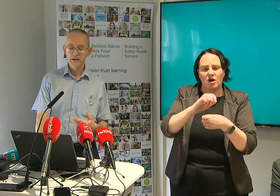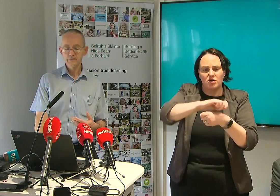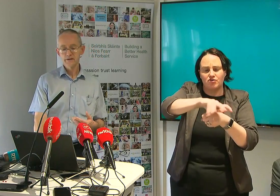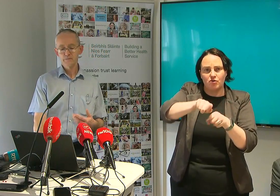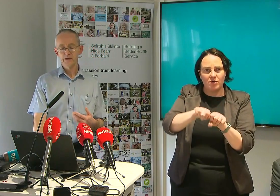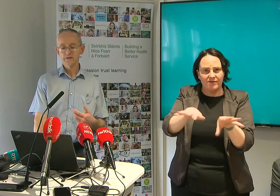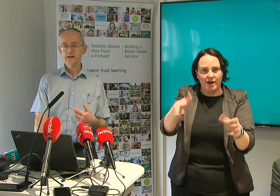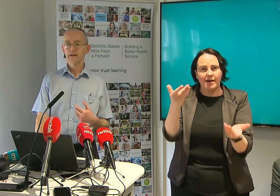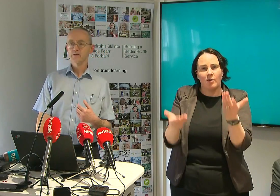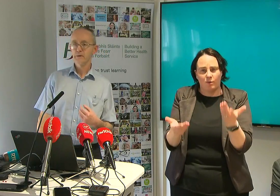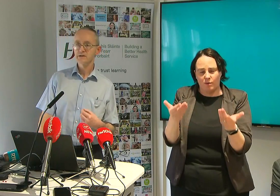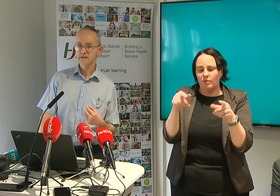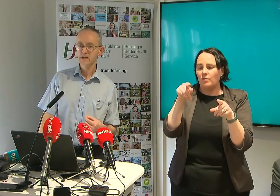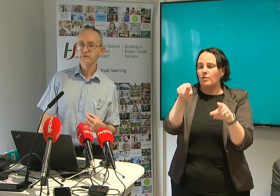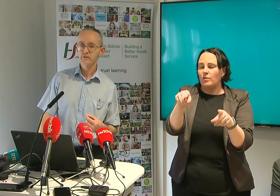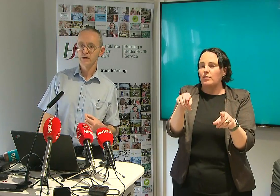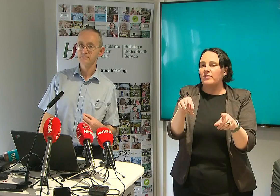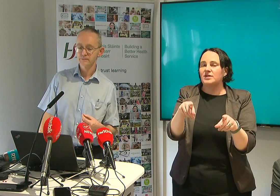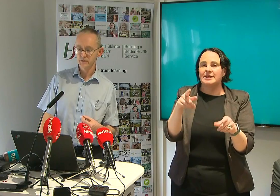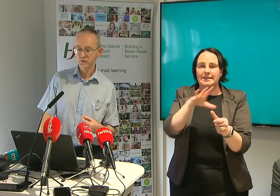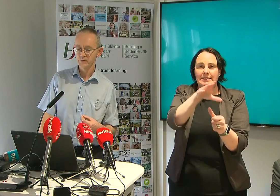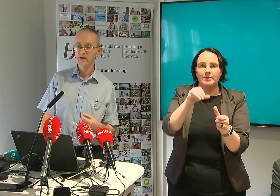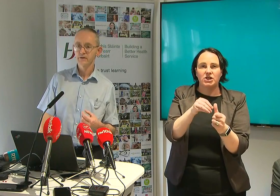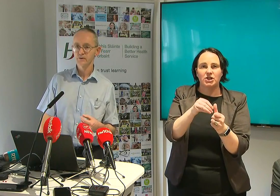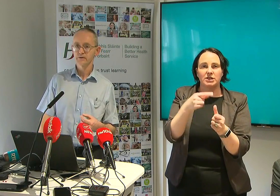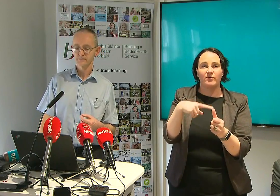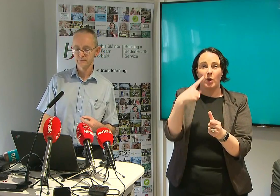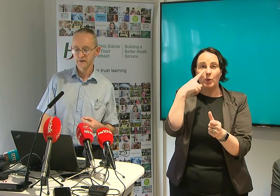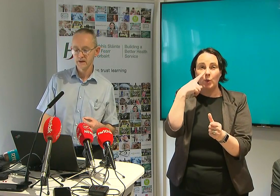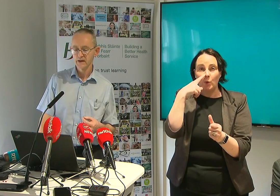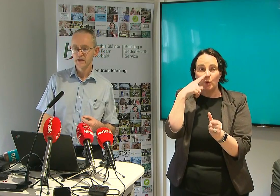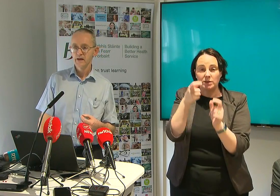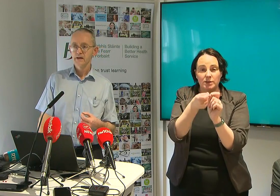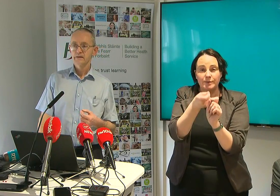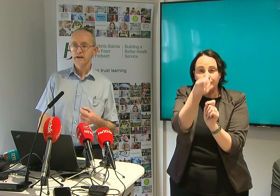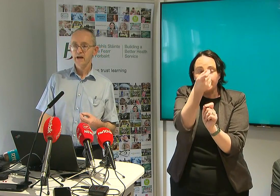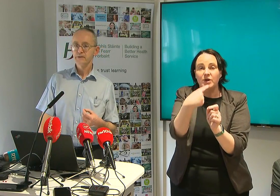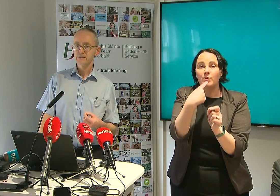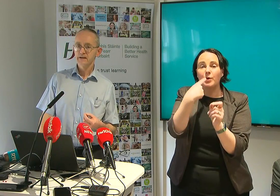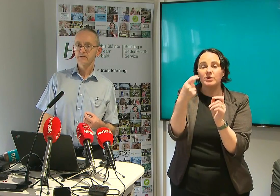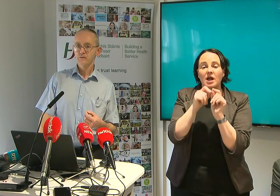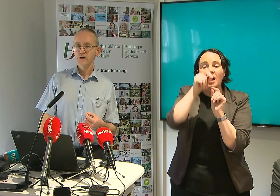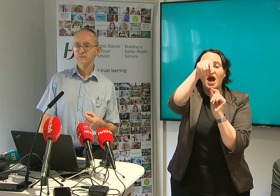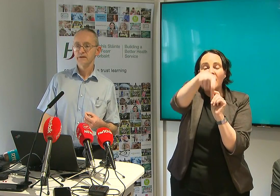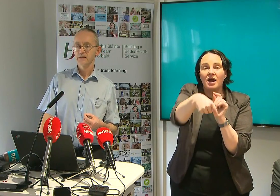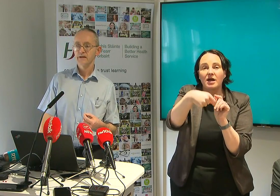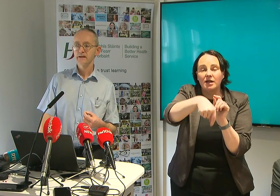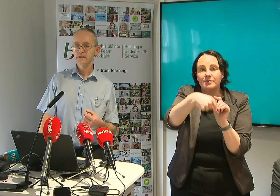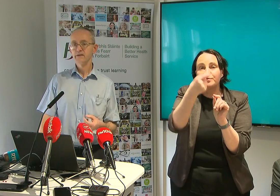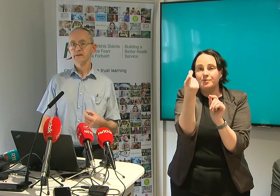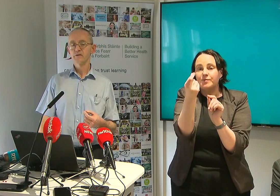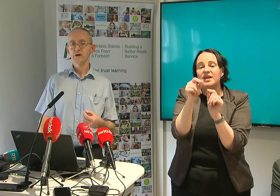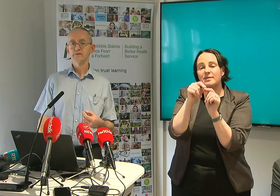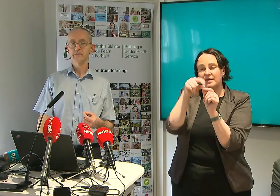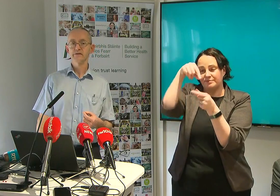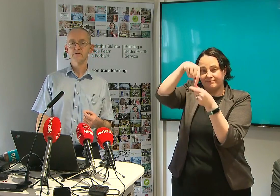the test is based on taking a special type of swab from the nose or throat. The lab then gets the swab, and they